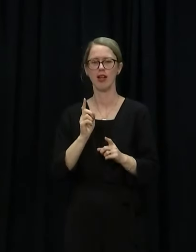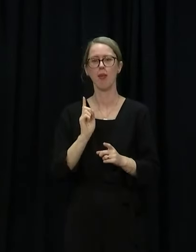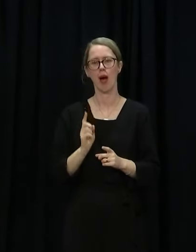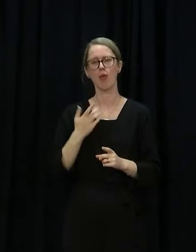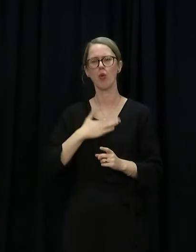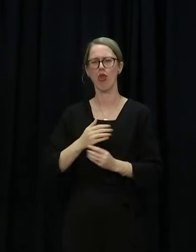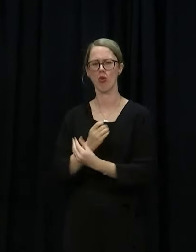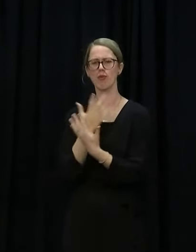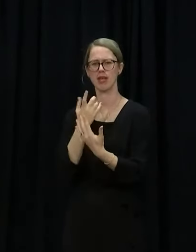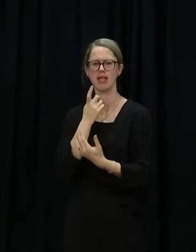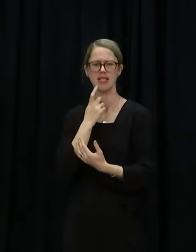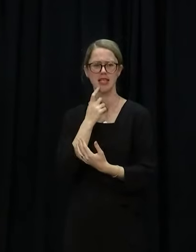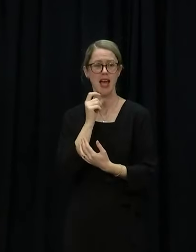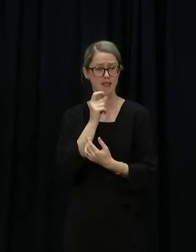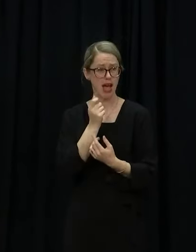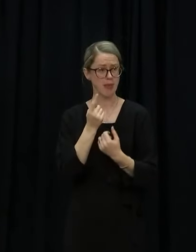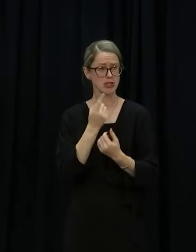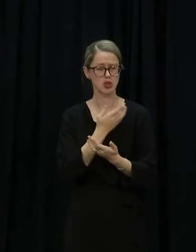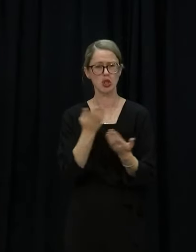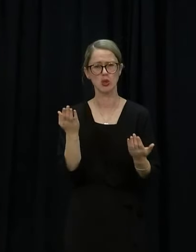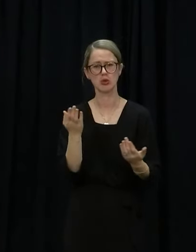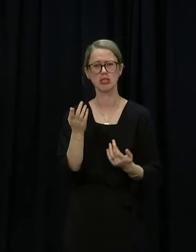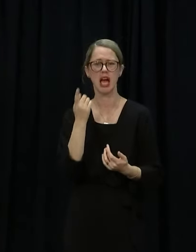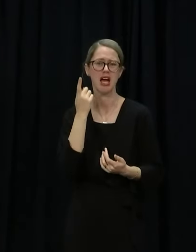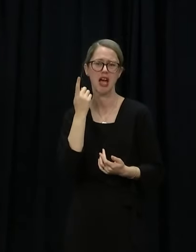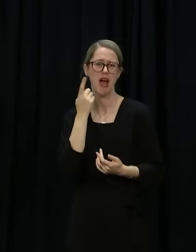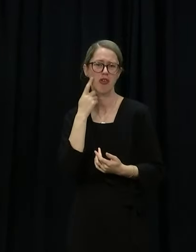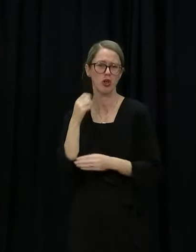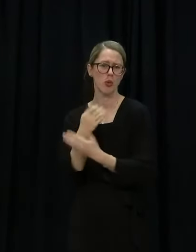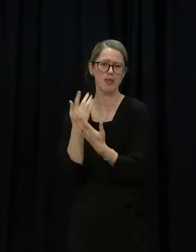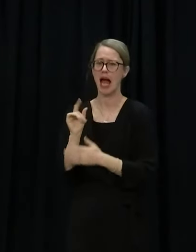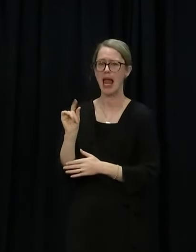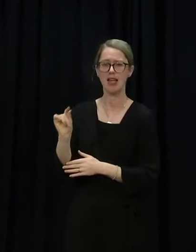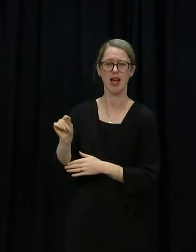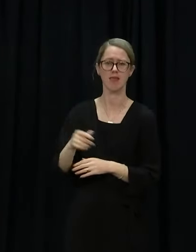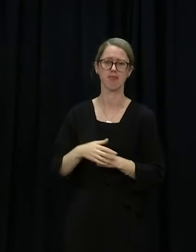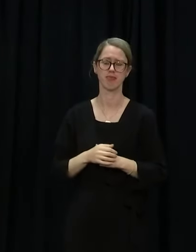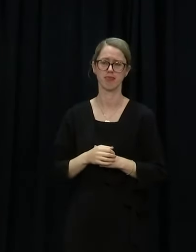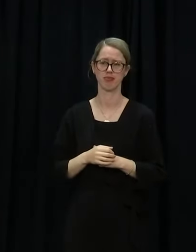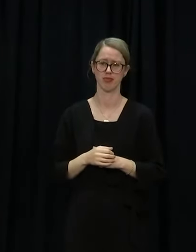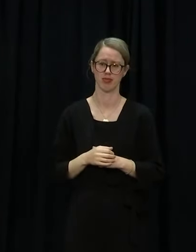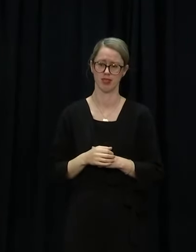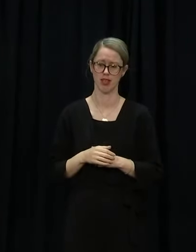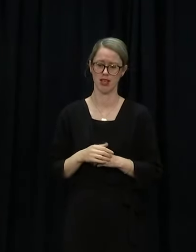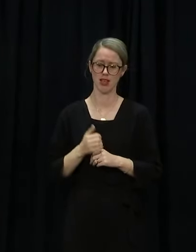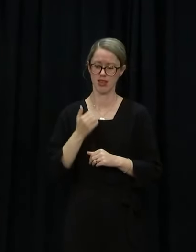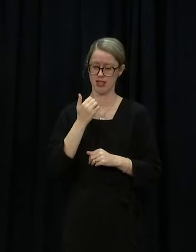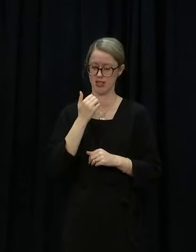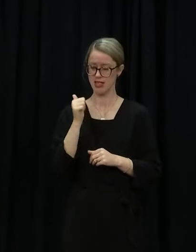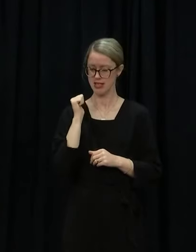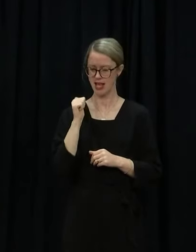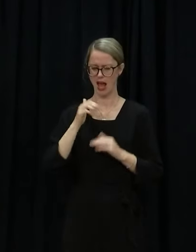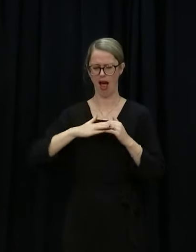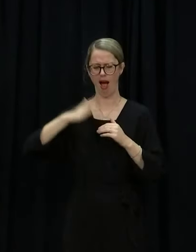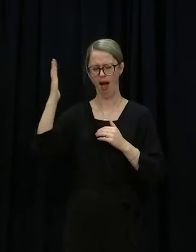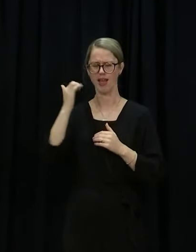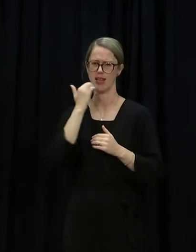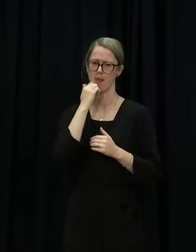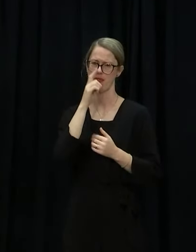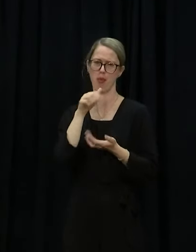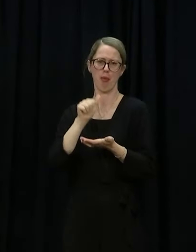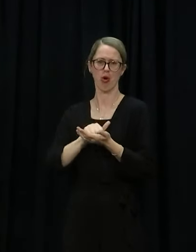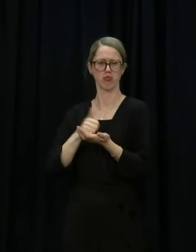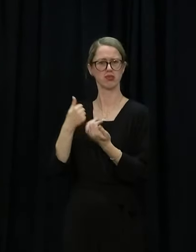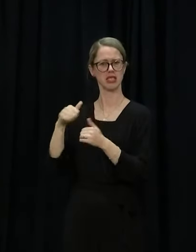anyone to be put off. But please, if that does happen to you, just pop back on again later. You can see we had record numbers able to successfully book in.